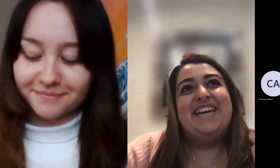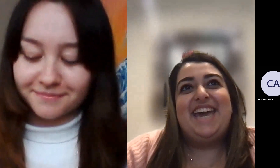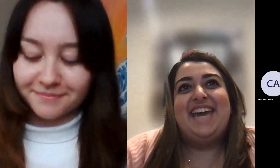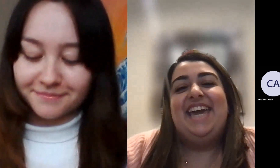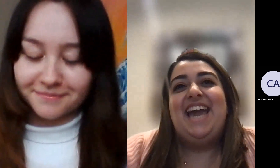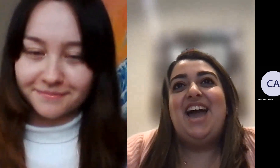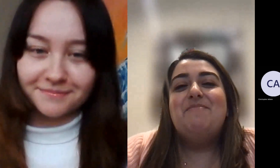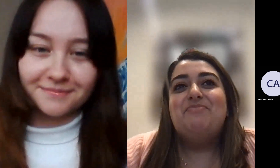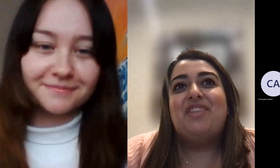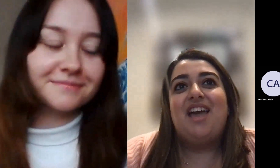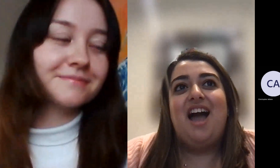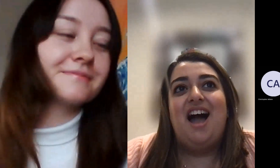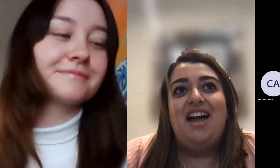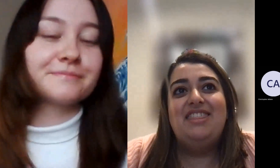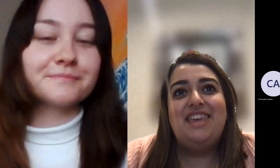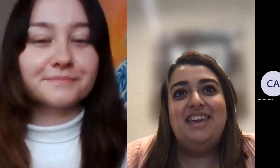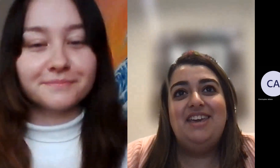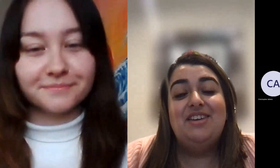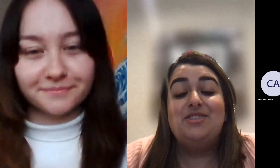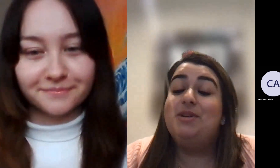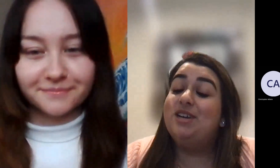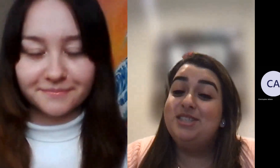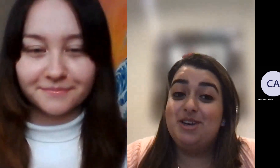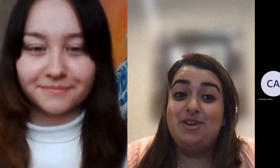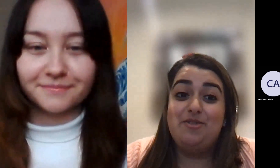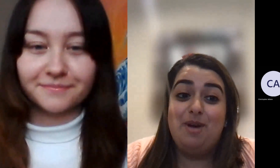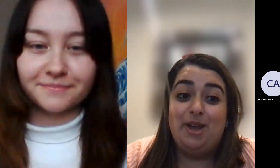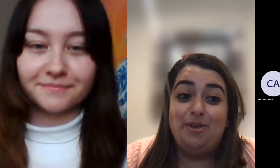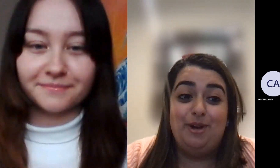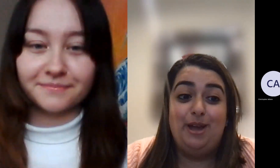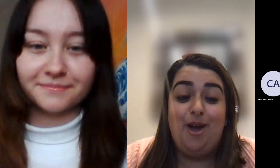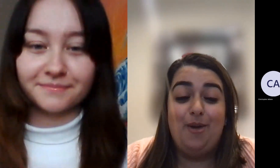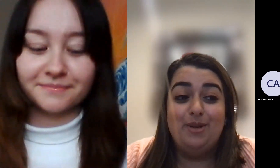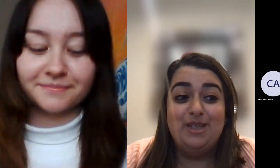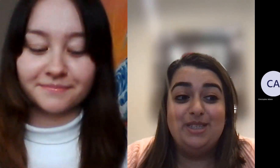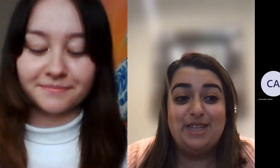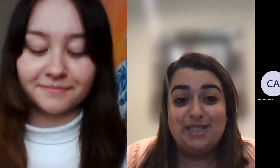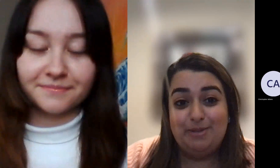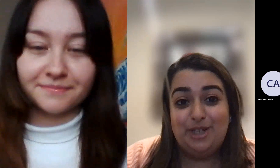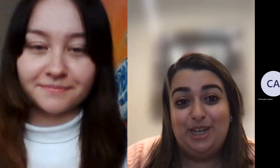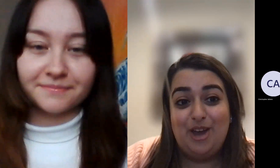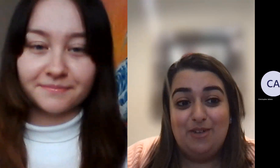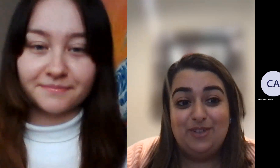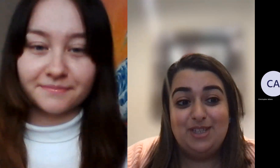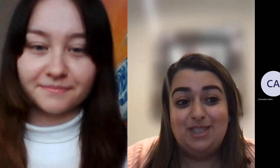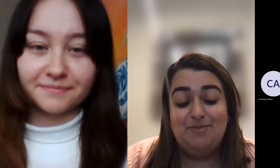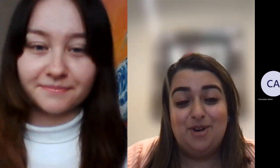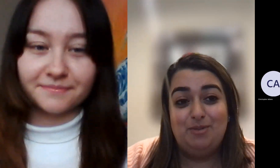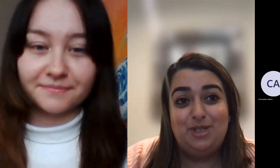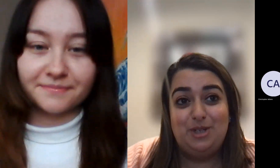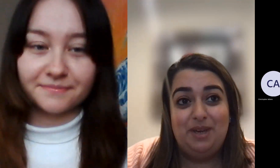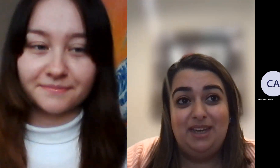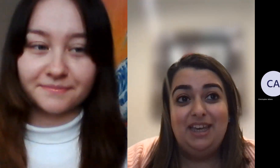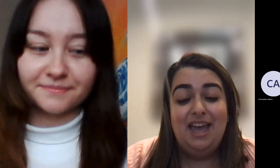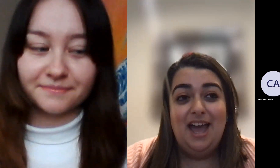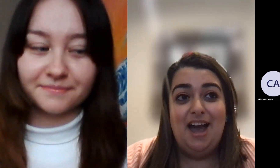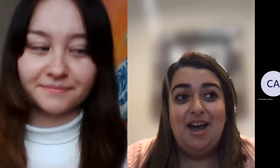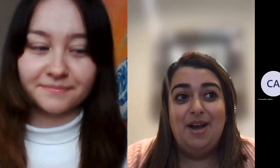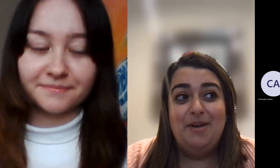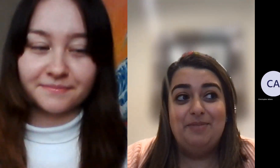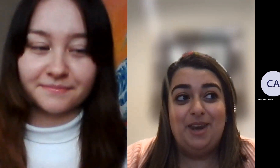Oh, okay. I think so. When I started off my career, I was exceptionally nervous in what I was